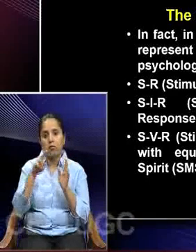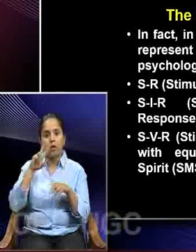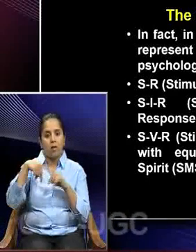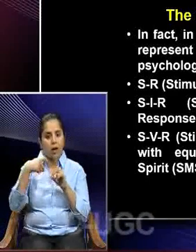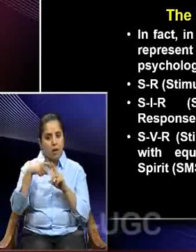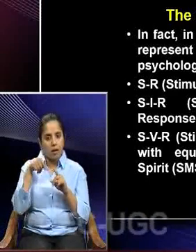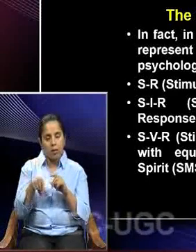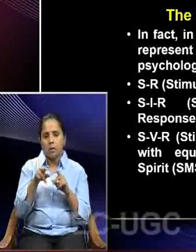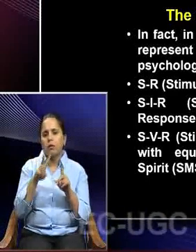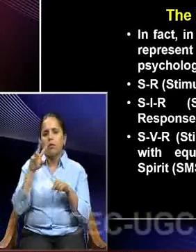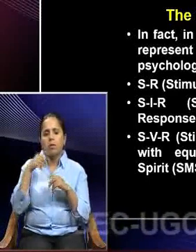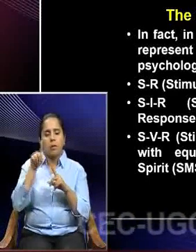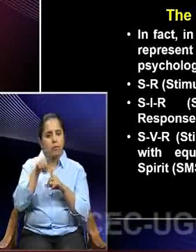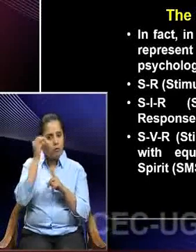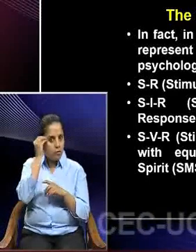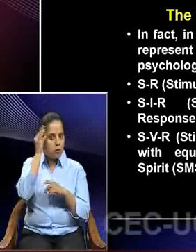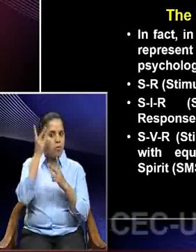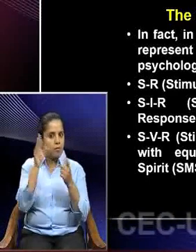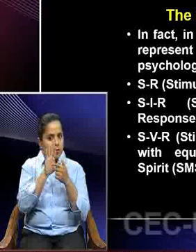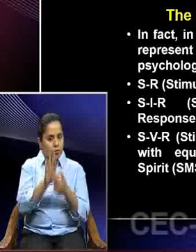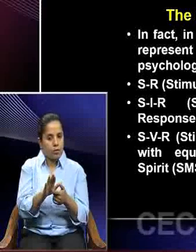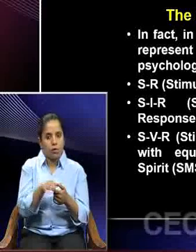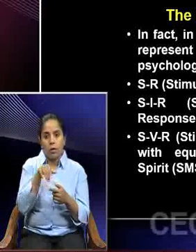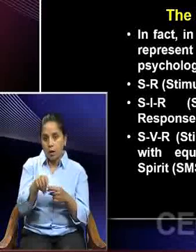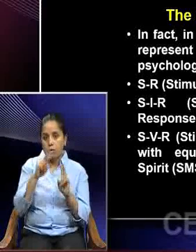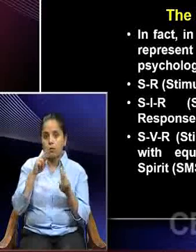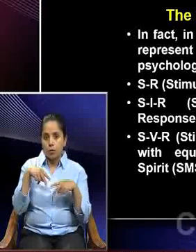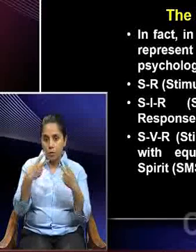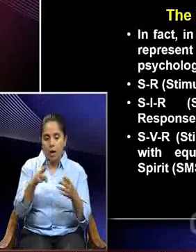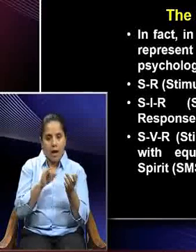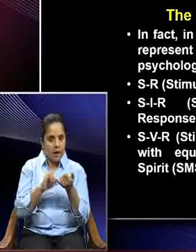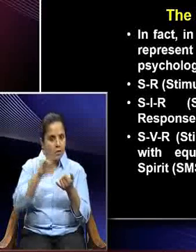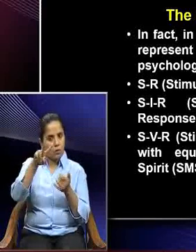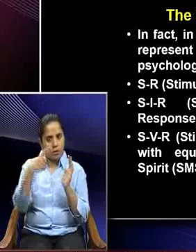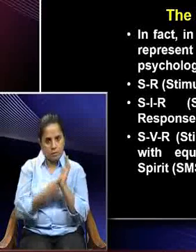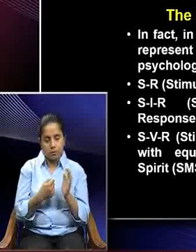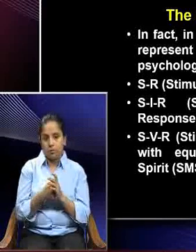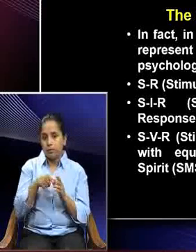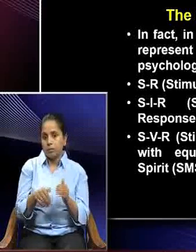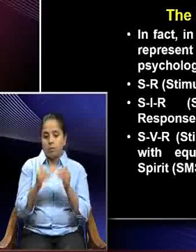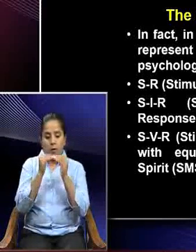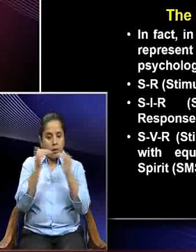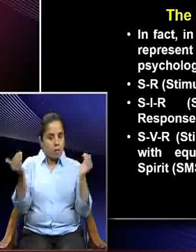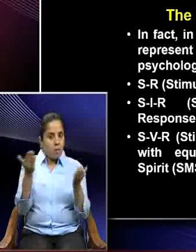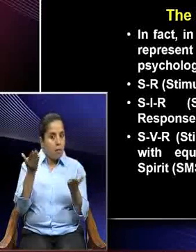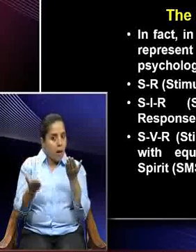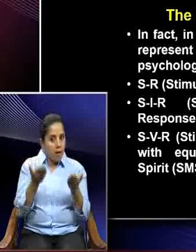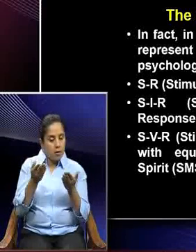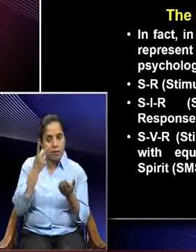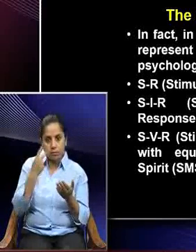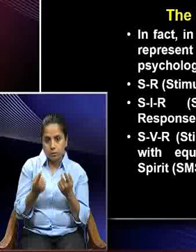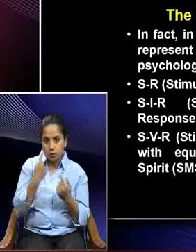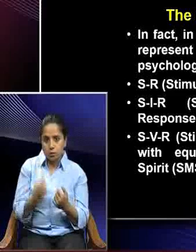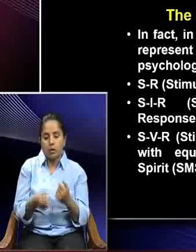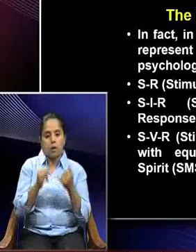vivek is representing wisdom. Stimulus vivek response, that is SVR, with equivalence in